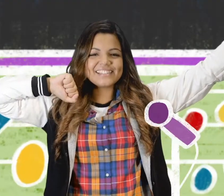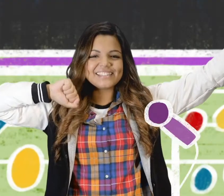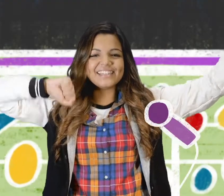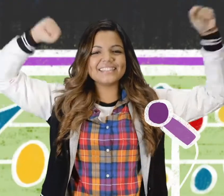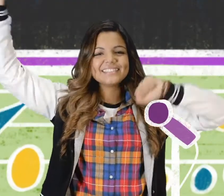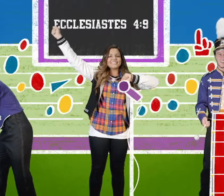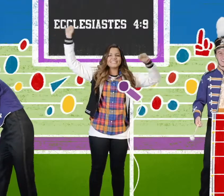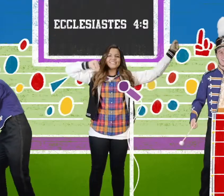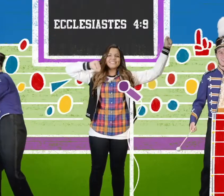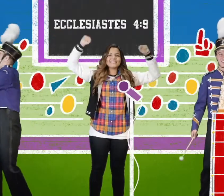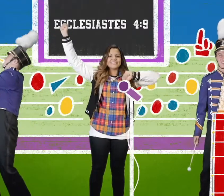Ecclesiastes